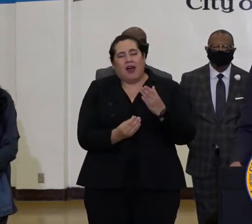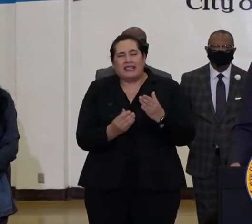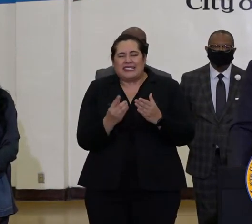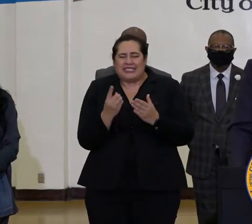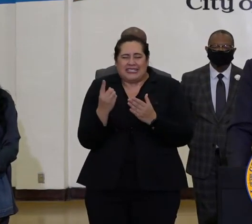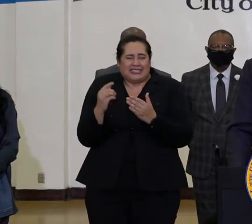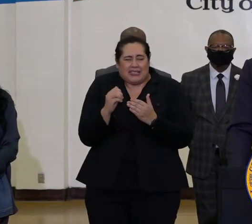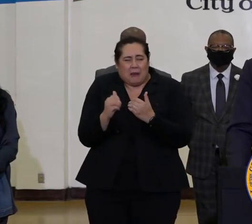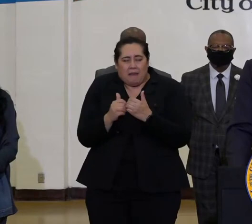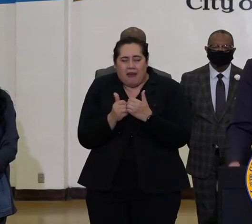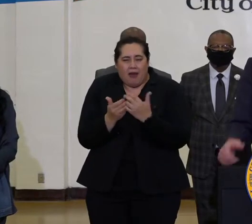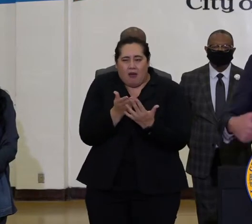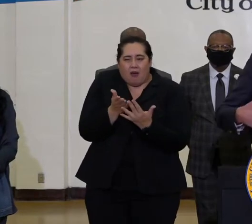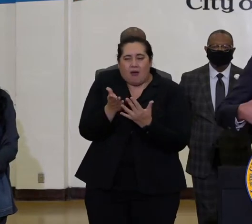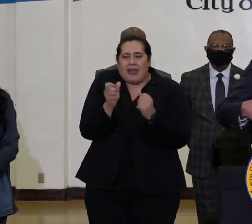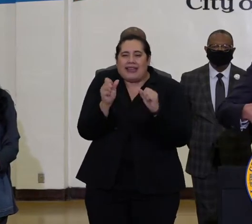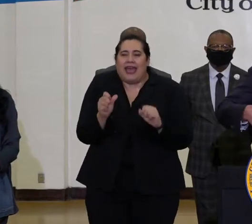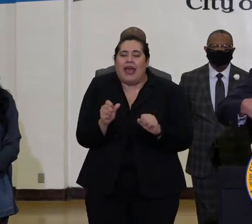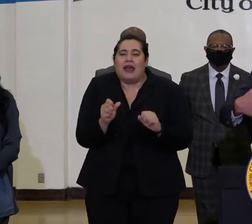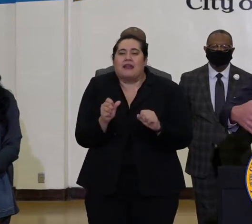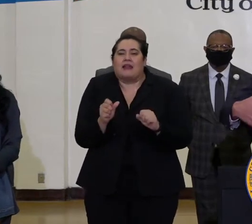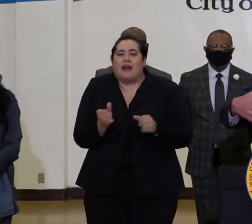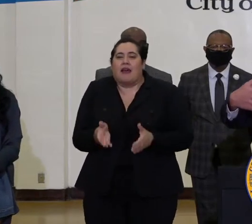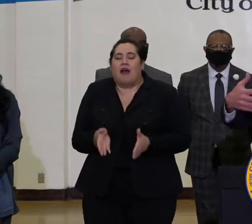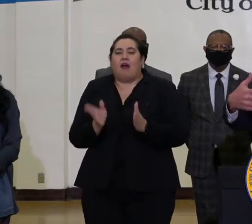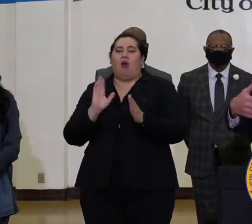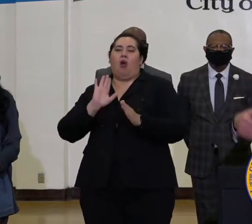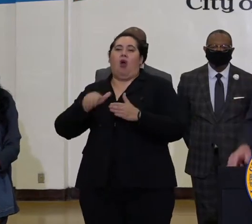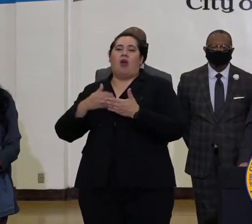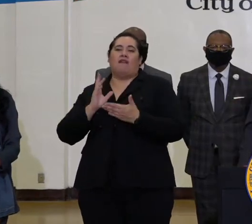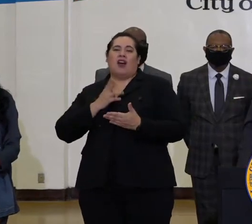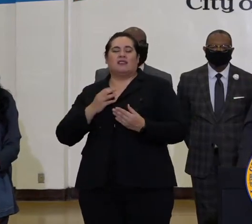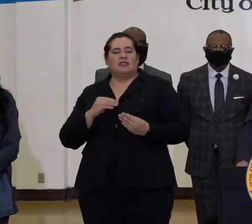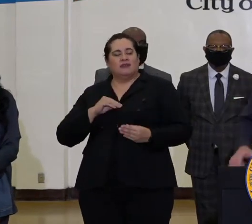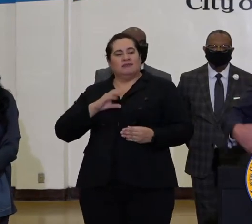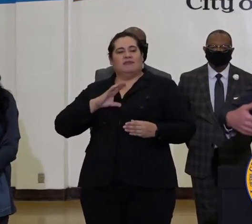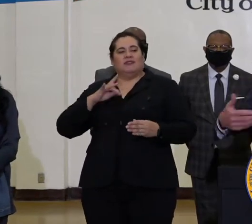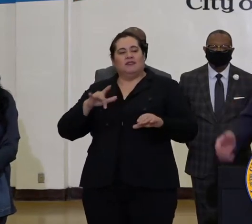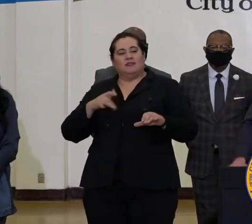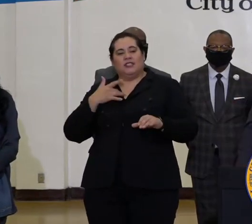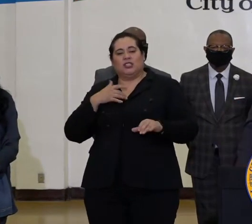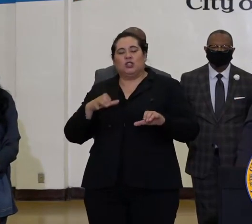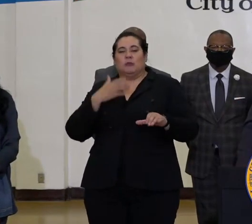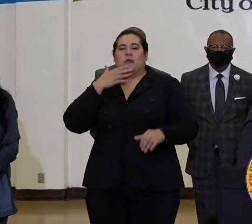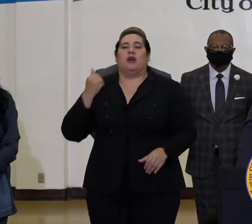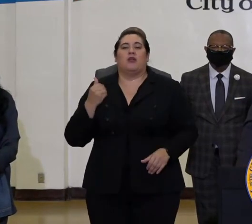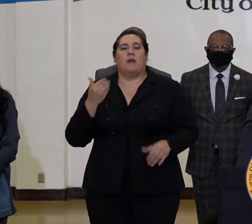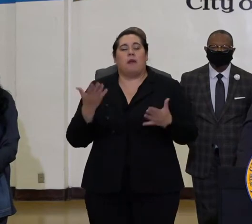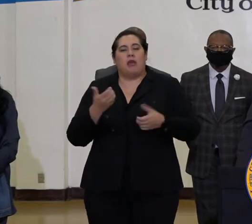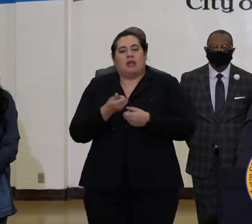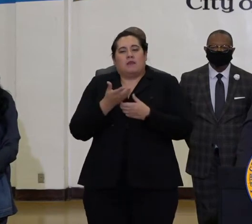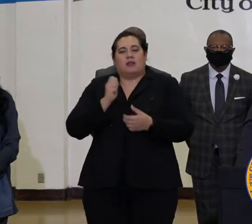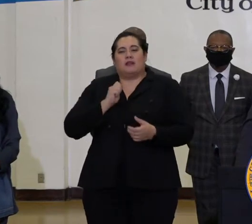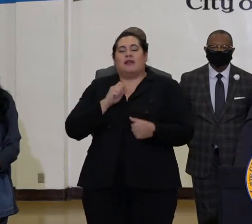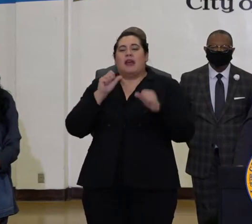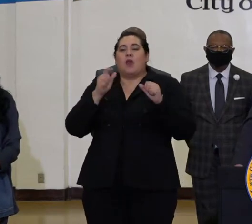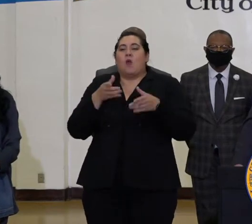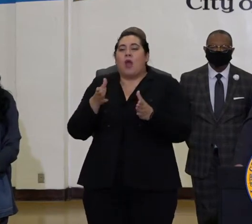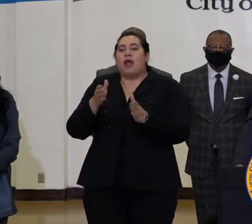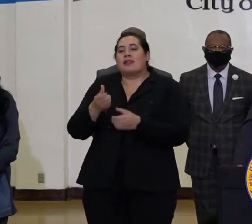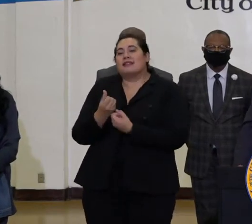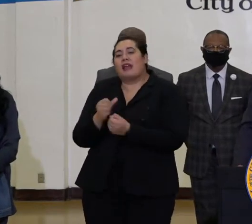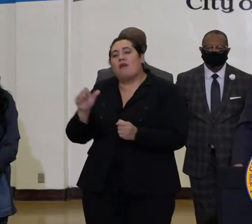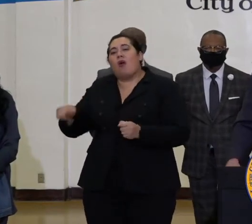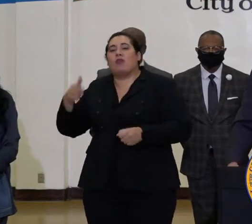somehow can ennoble all of us to do more and be better, and ultimately express ourselves in a way that can save other